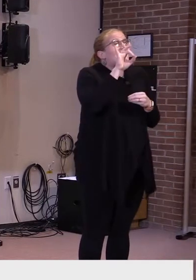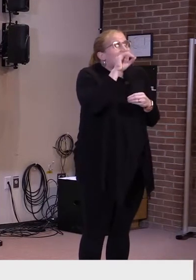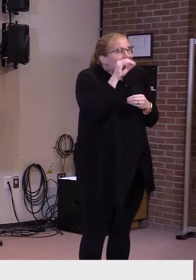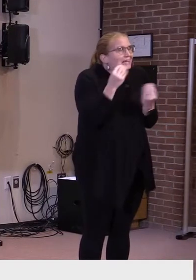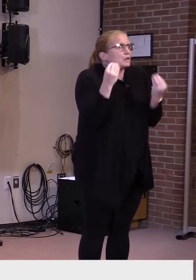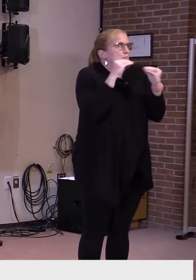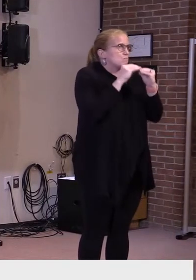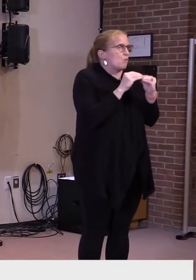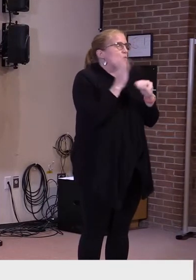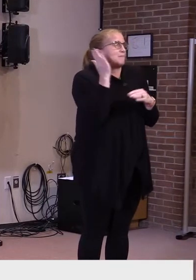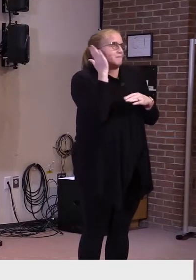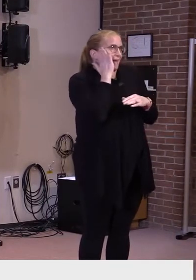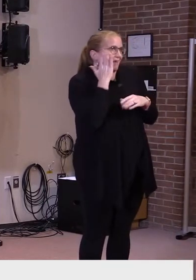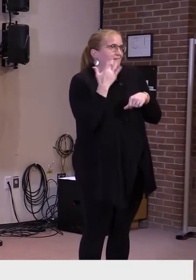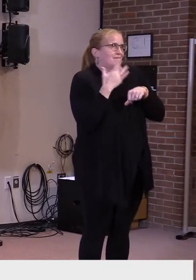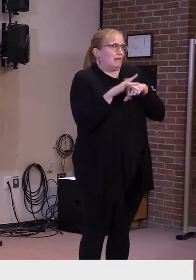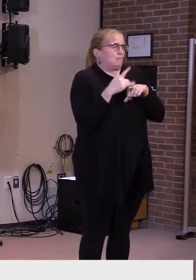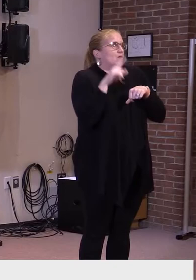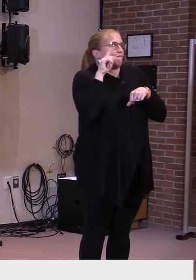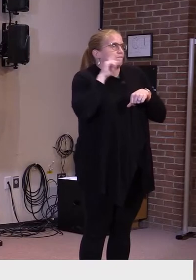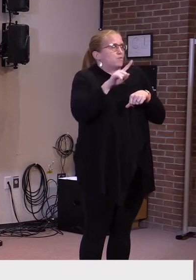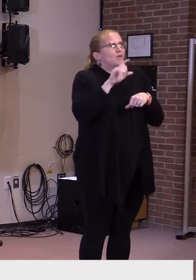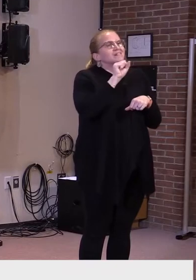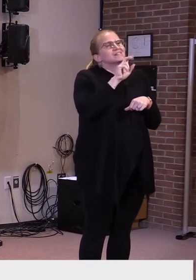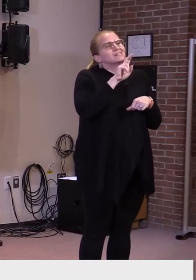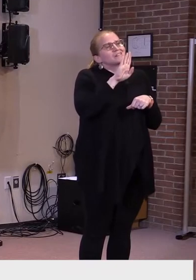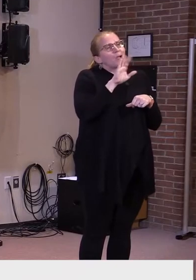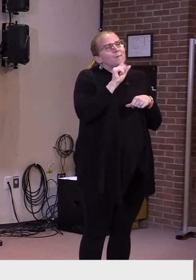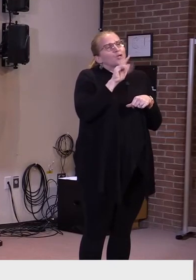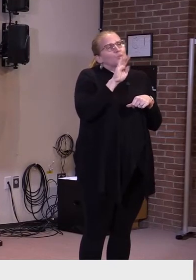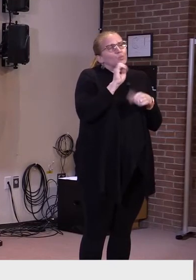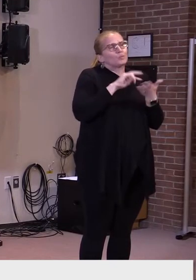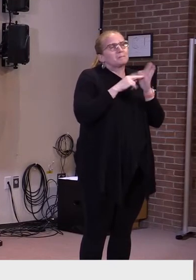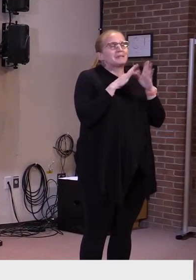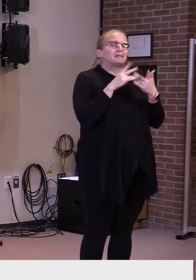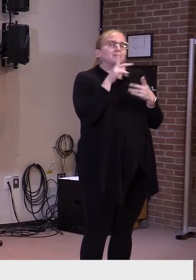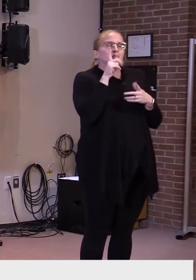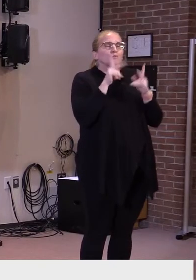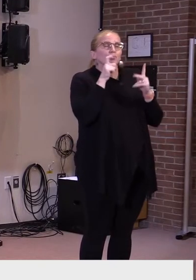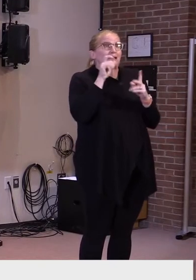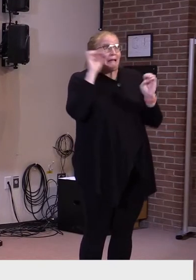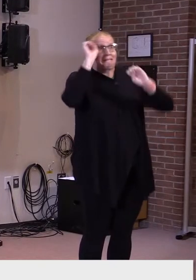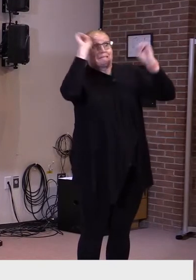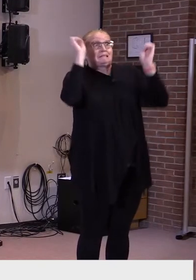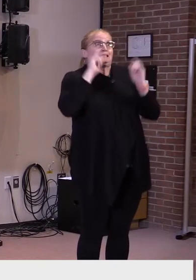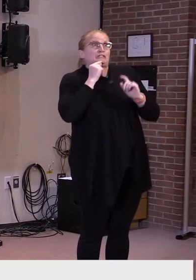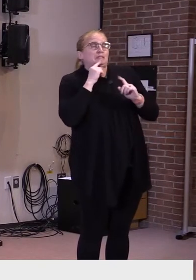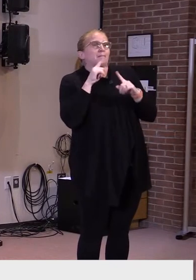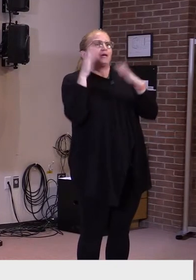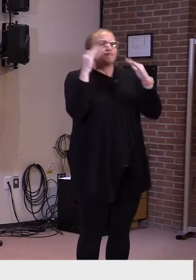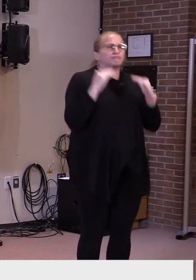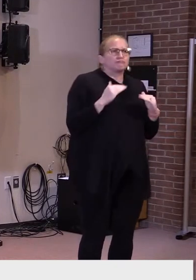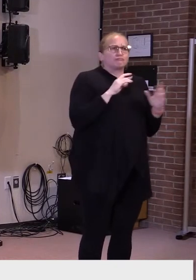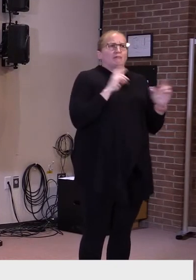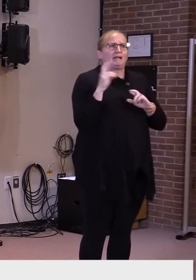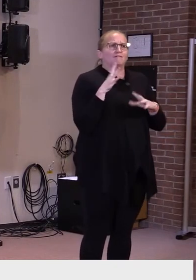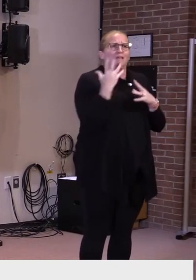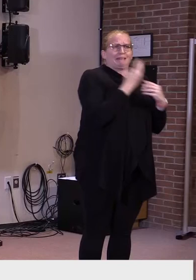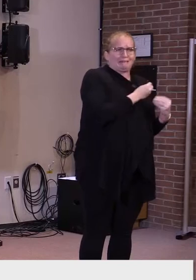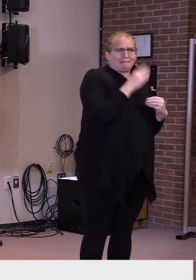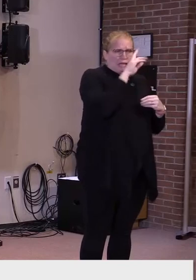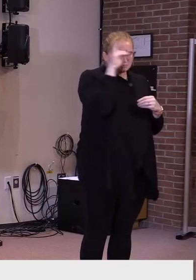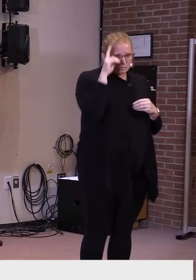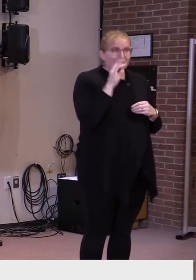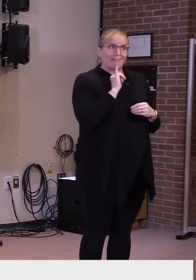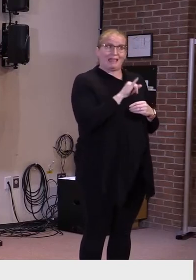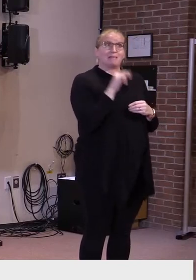subacute care beds. This will help people who are ready to move out of the hospital to other facilities.